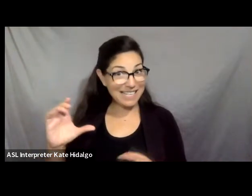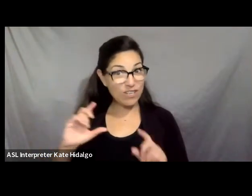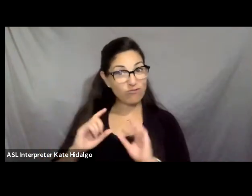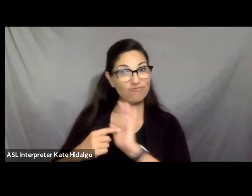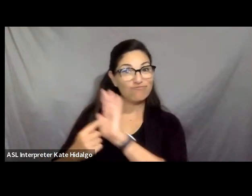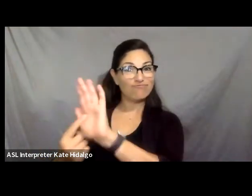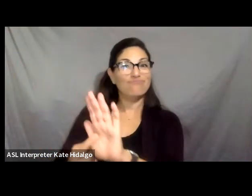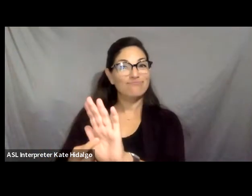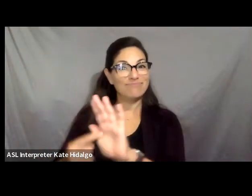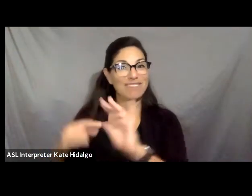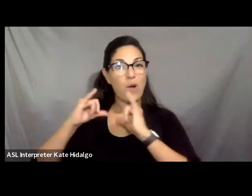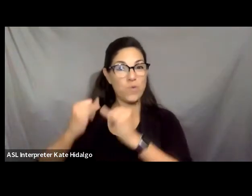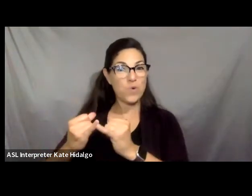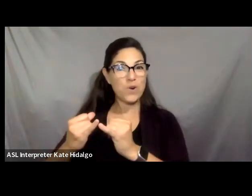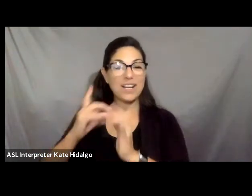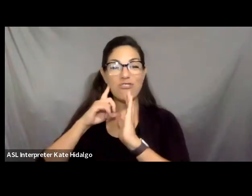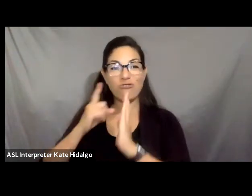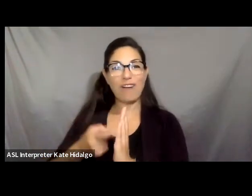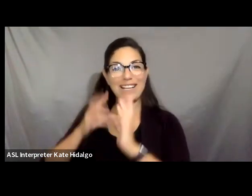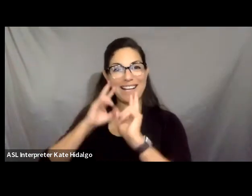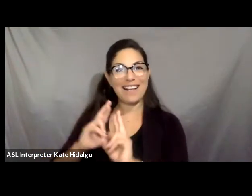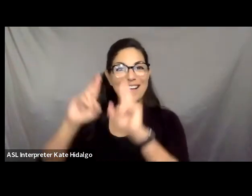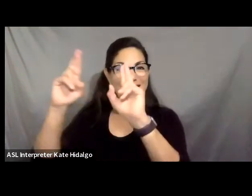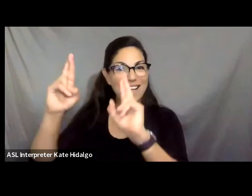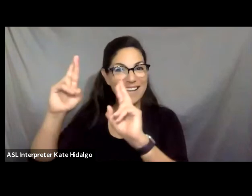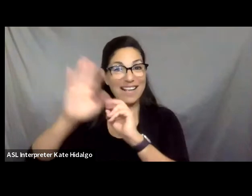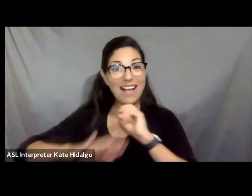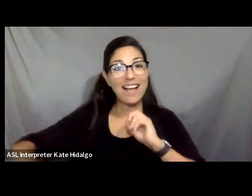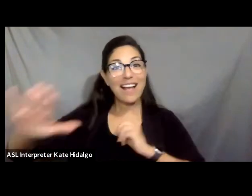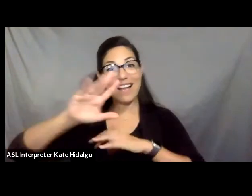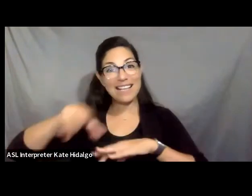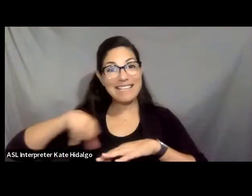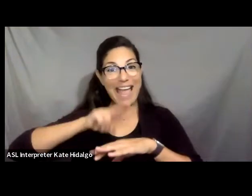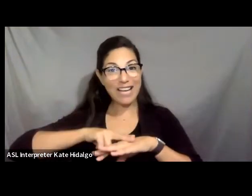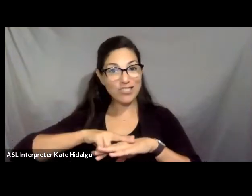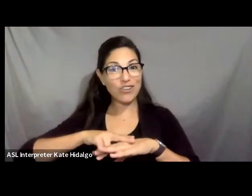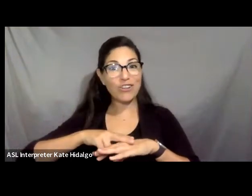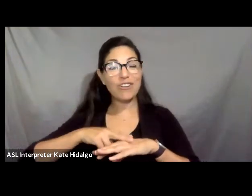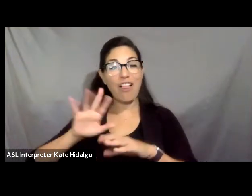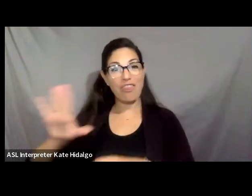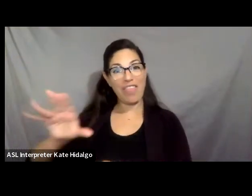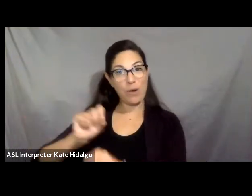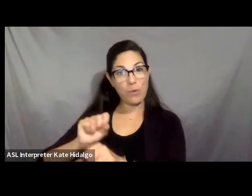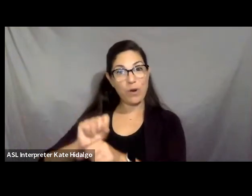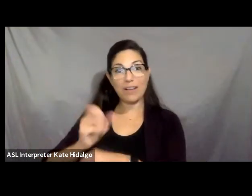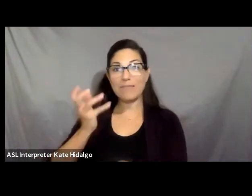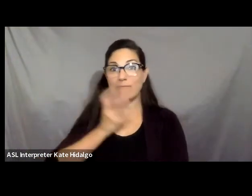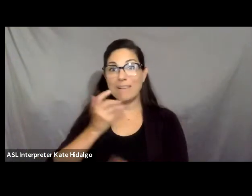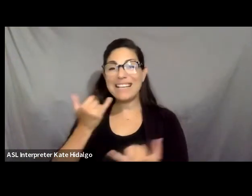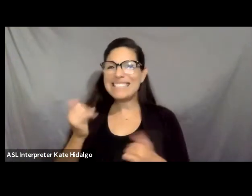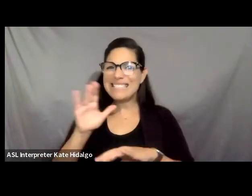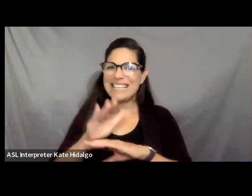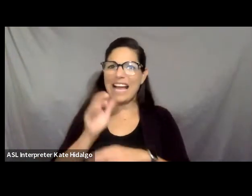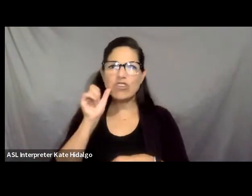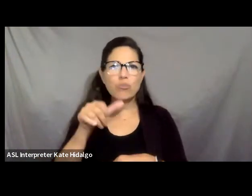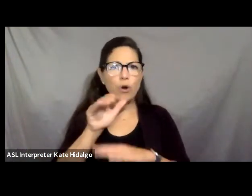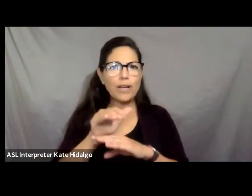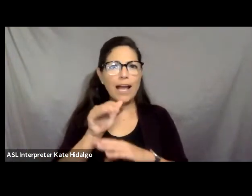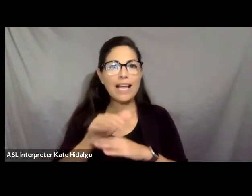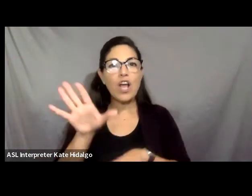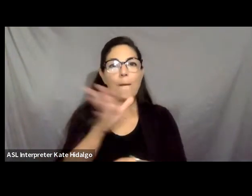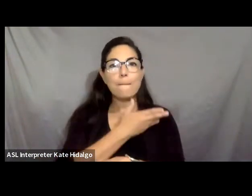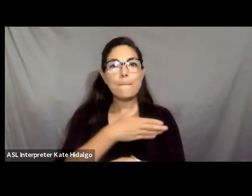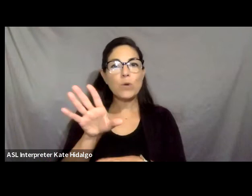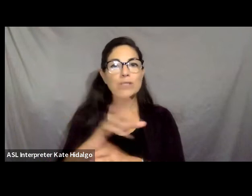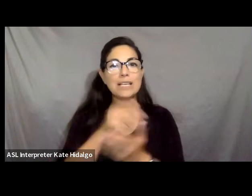award. So it was, recognized at a national level for the work that they've done. And I think it's tonight or tomorrow night, our music